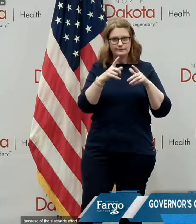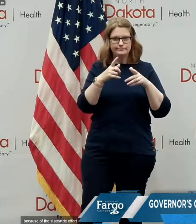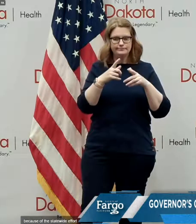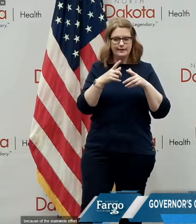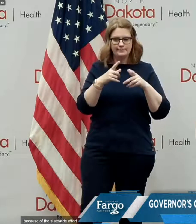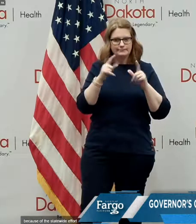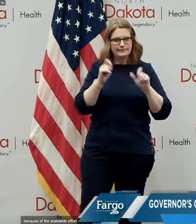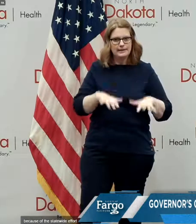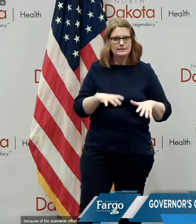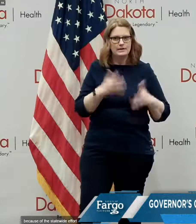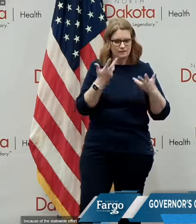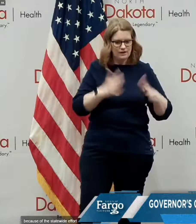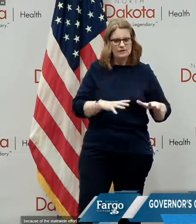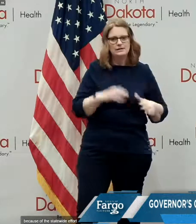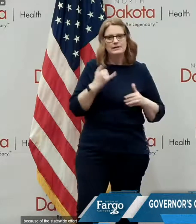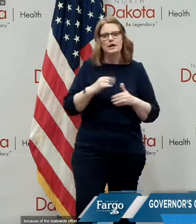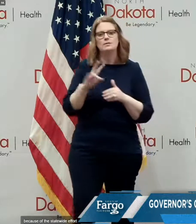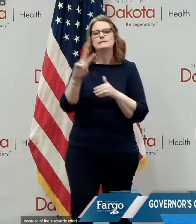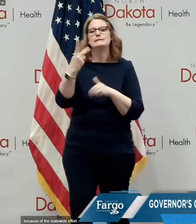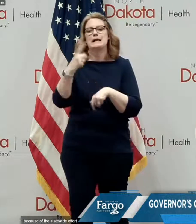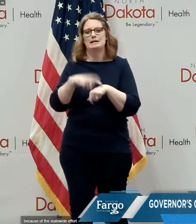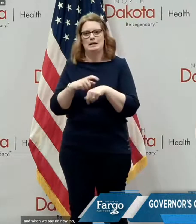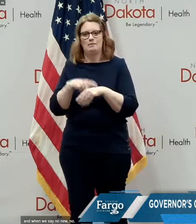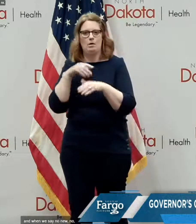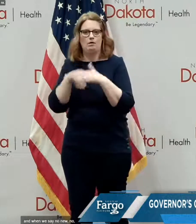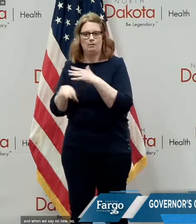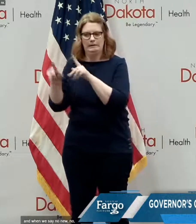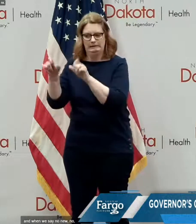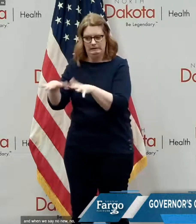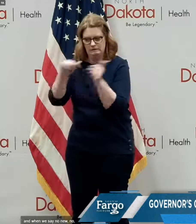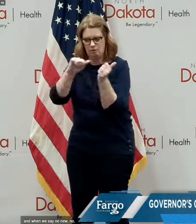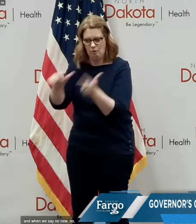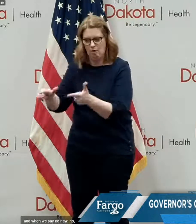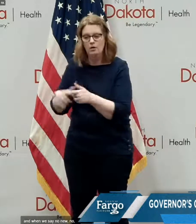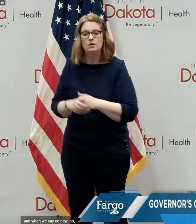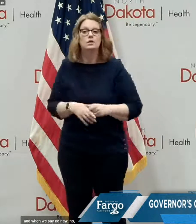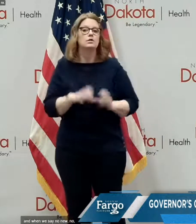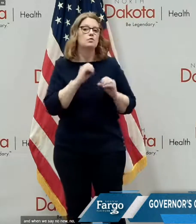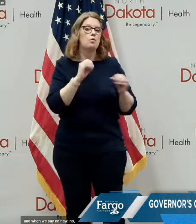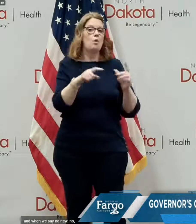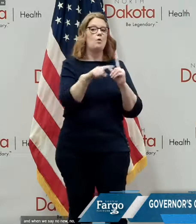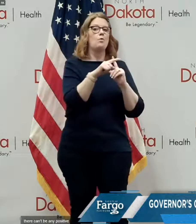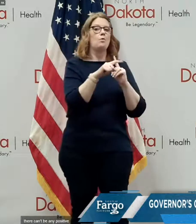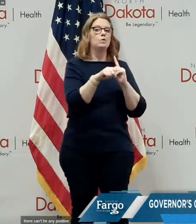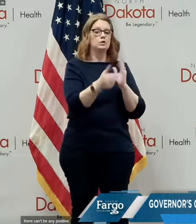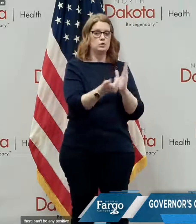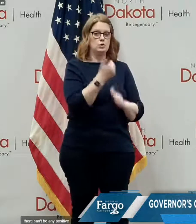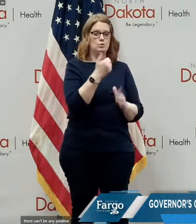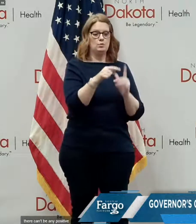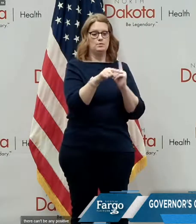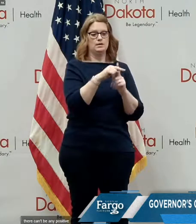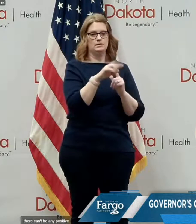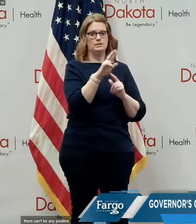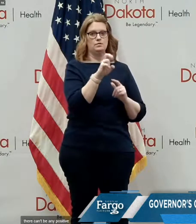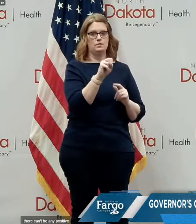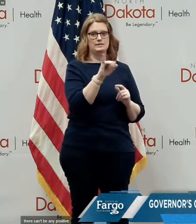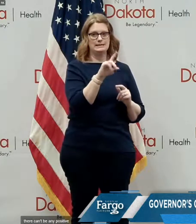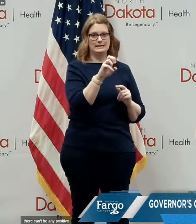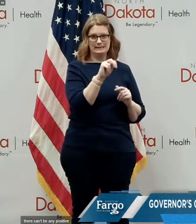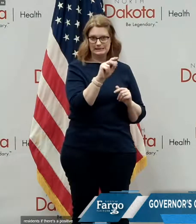say there can't be any positive residents, if there's a positive residence,